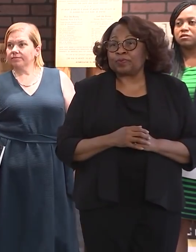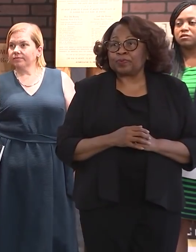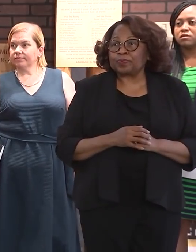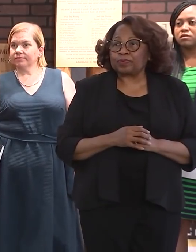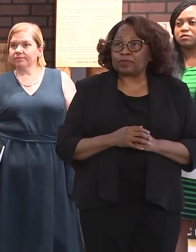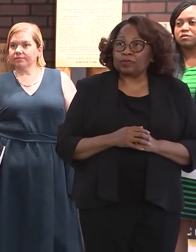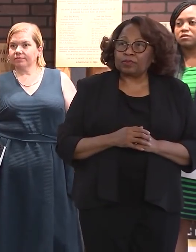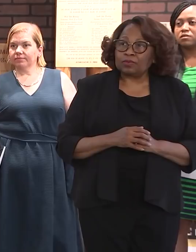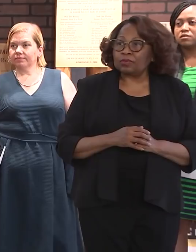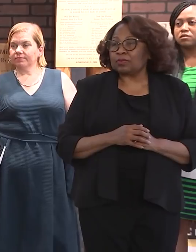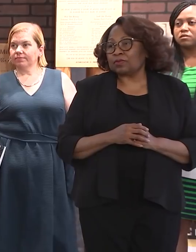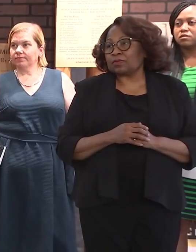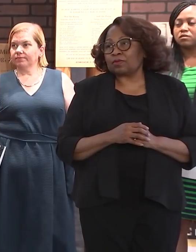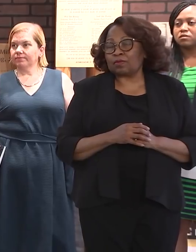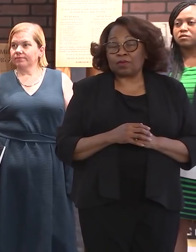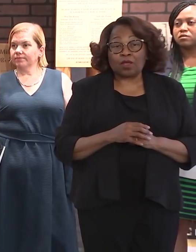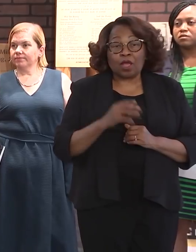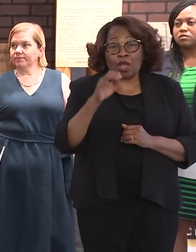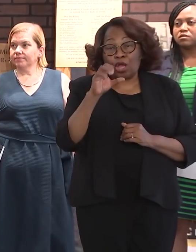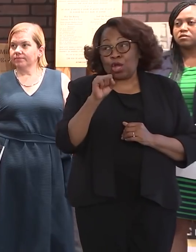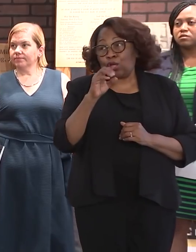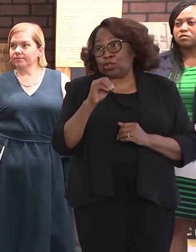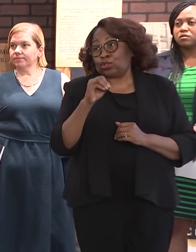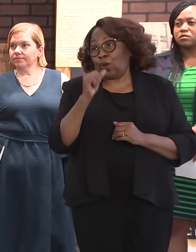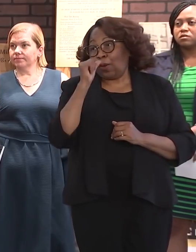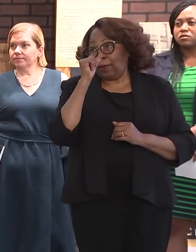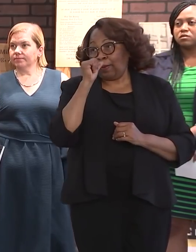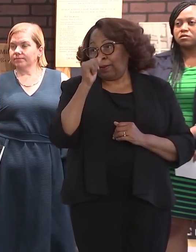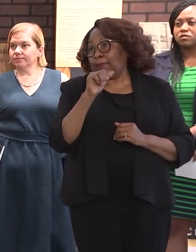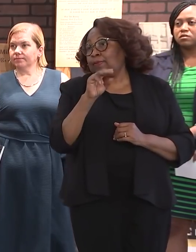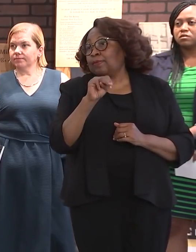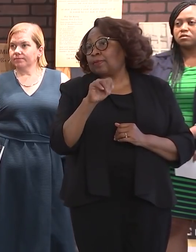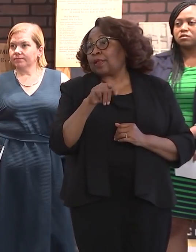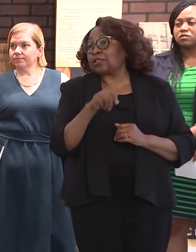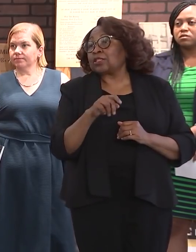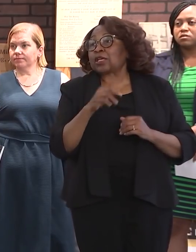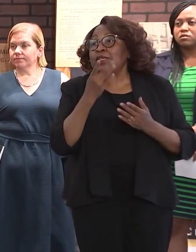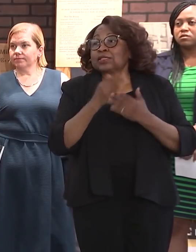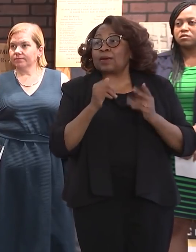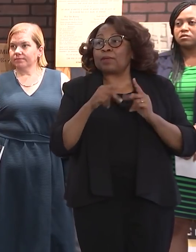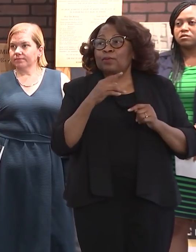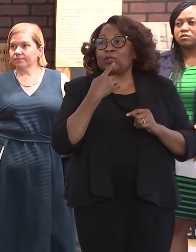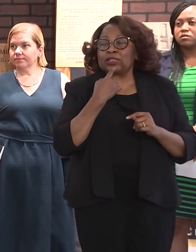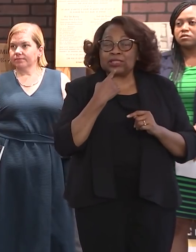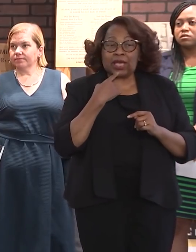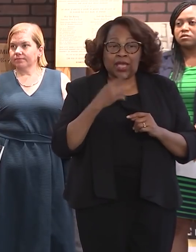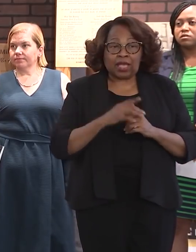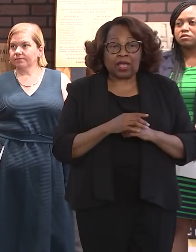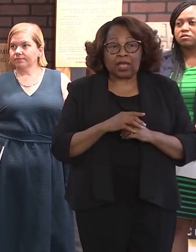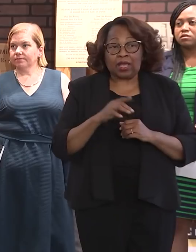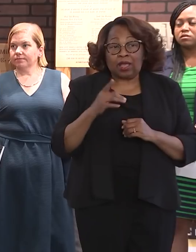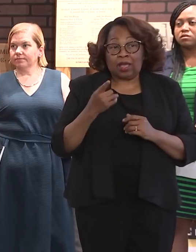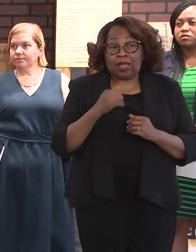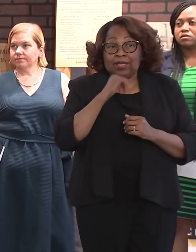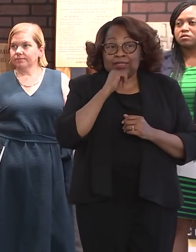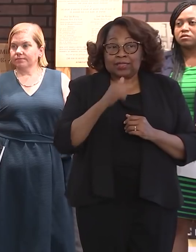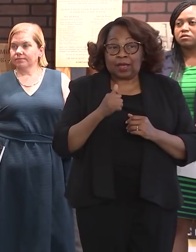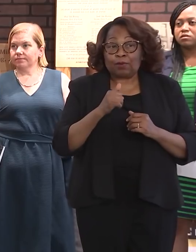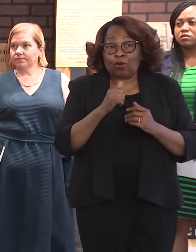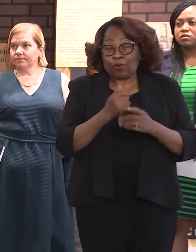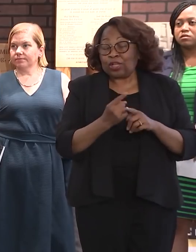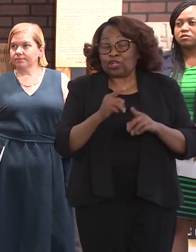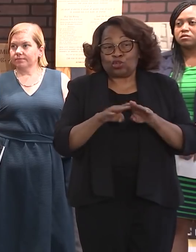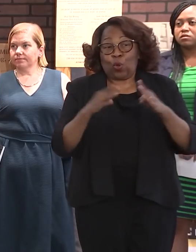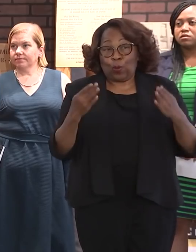Can I ask a quick follow-up on Sure. that? So Madison and Pulaski, the roller rink, some people in the community are saying, hey, it's inappropriate to open